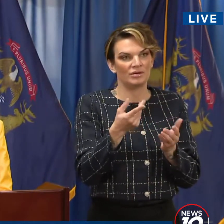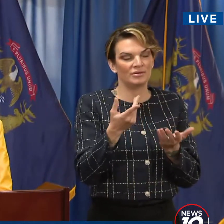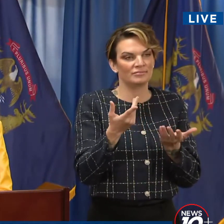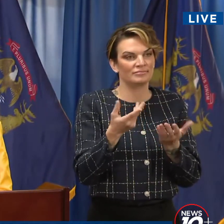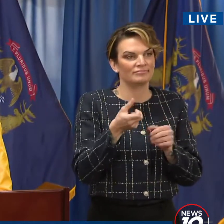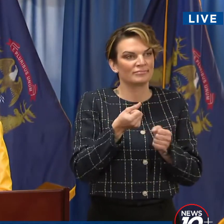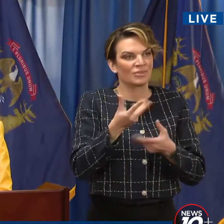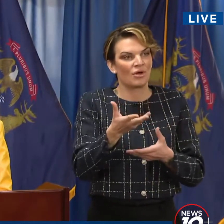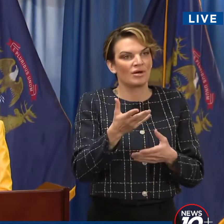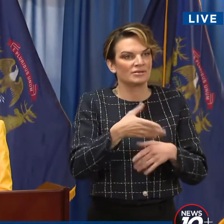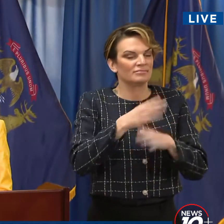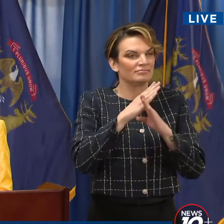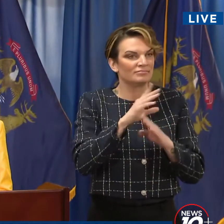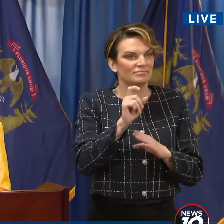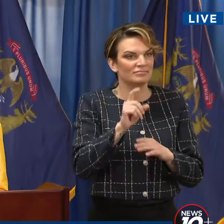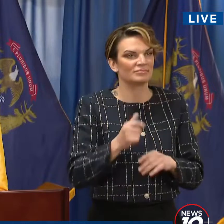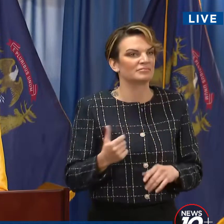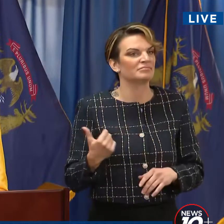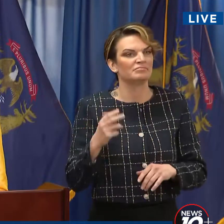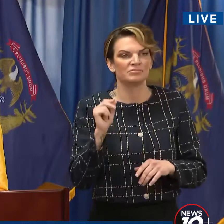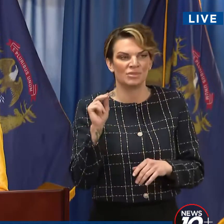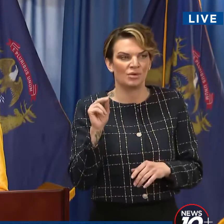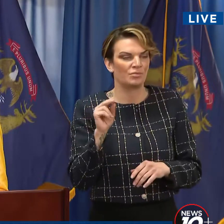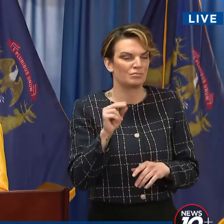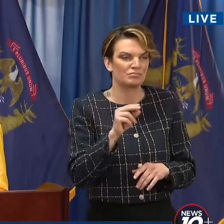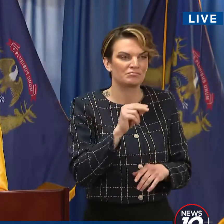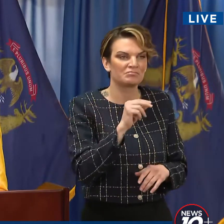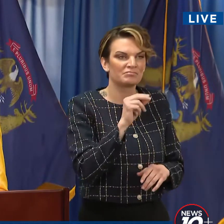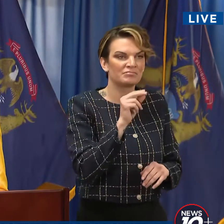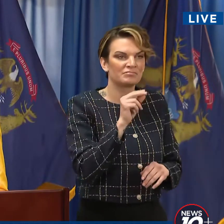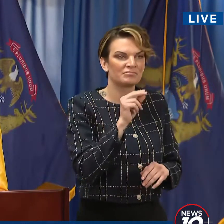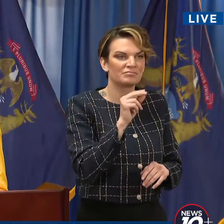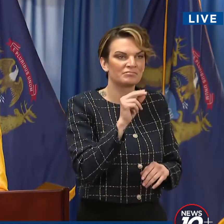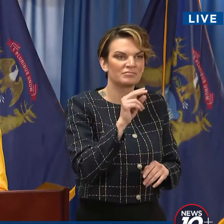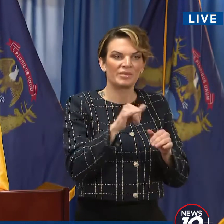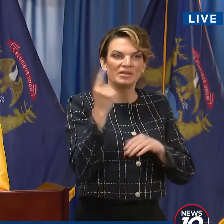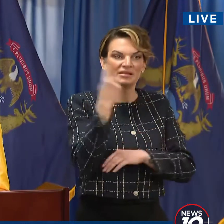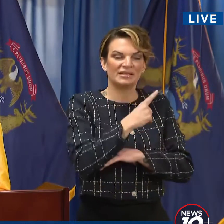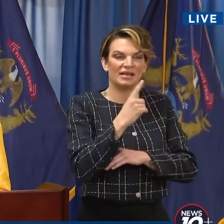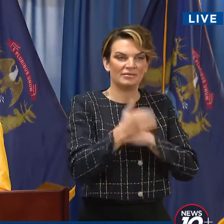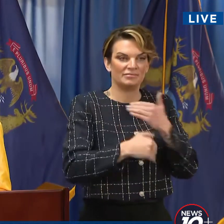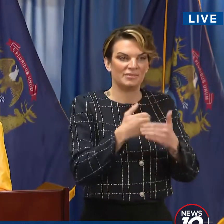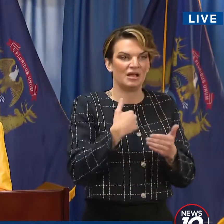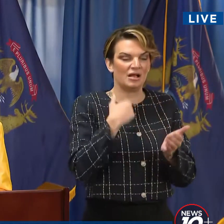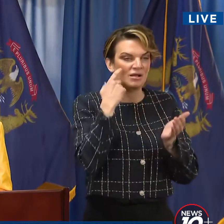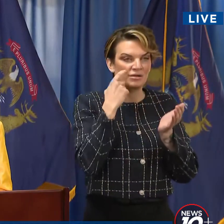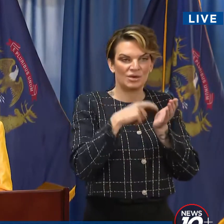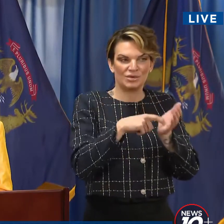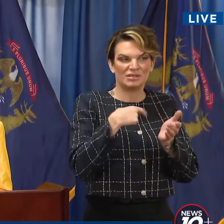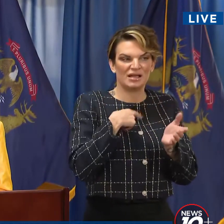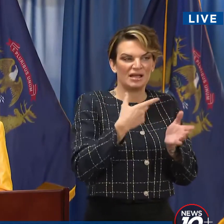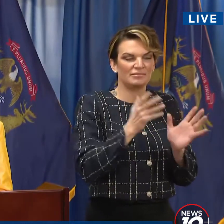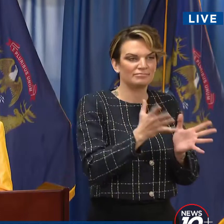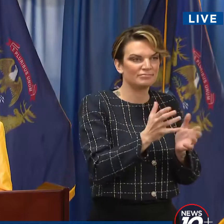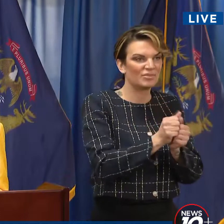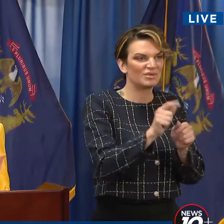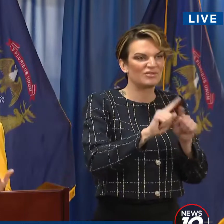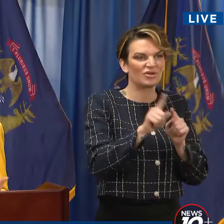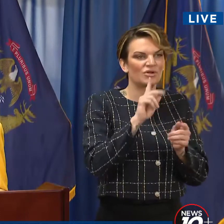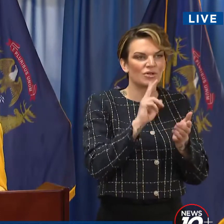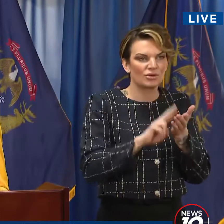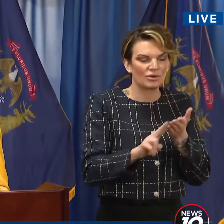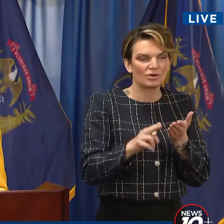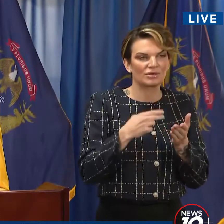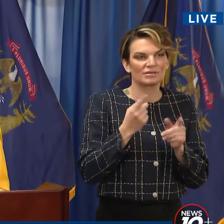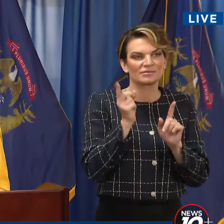process? Nothing significantly widespread. That's what was so interesting as the hours unfolded. I mean, one of the things I noticed as I talked to clerks and showed